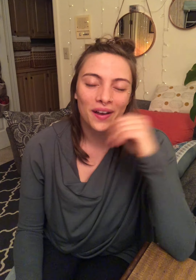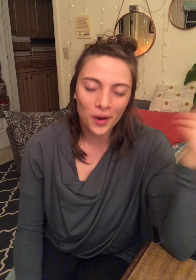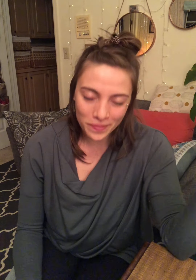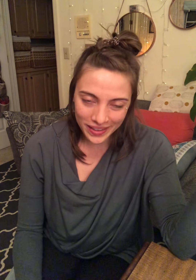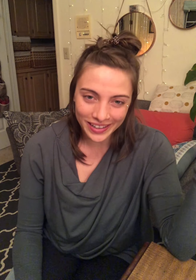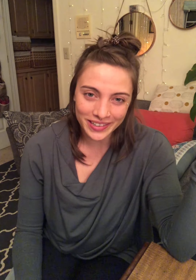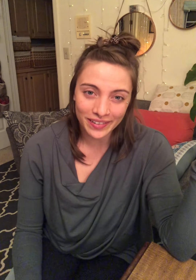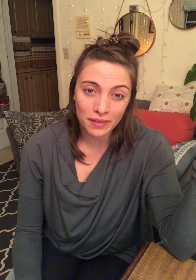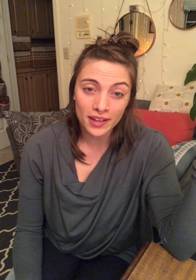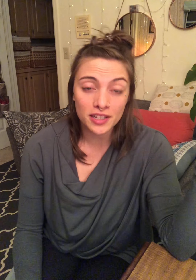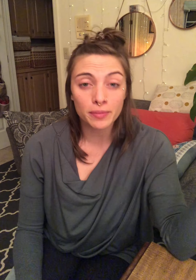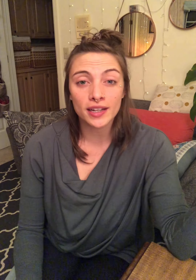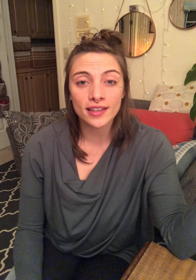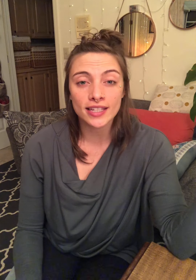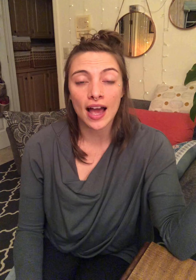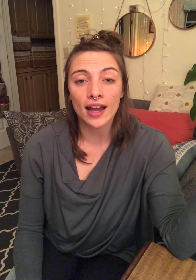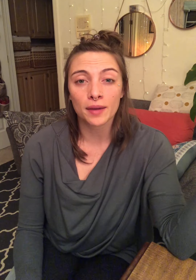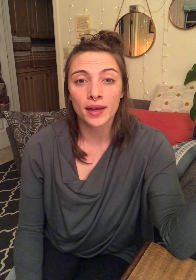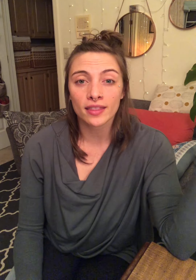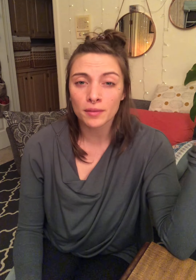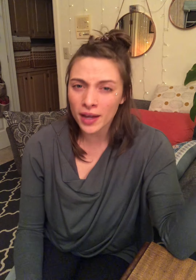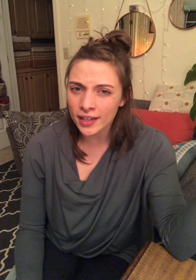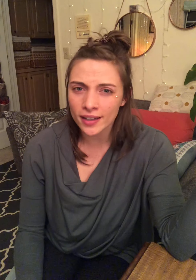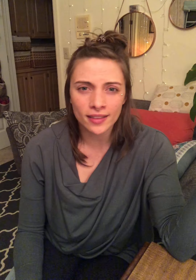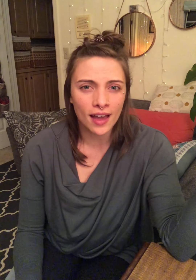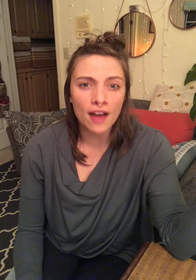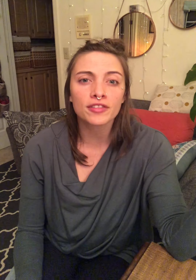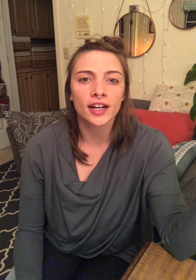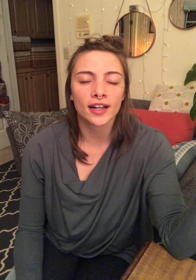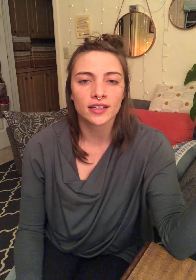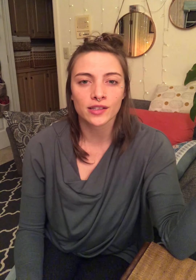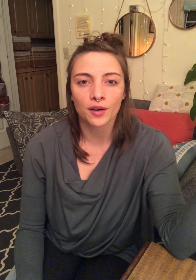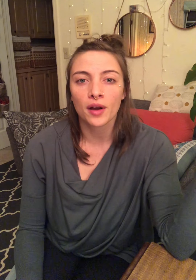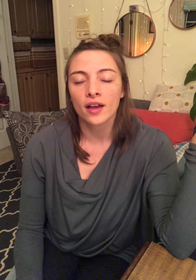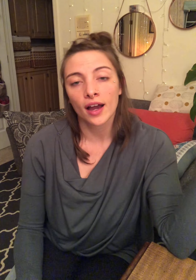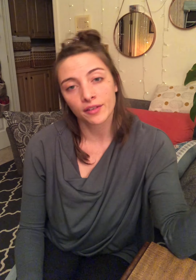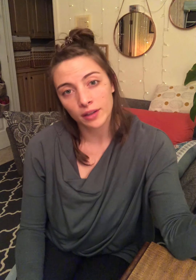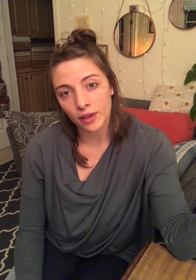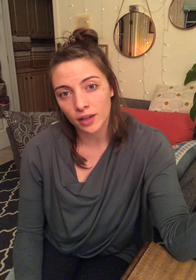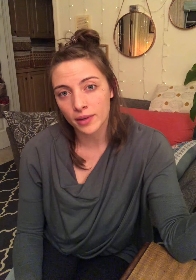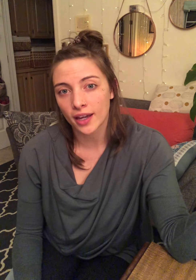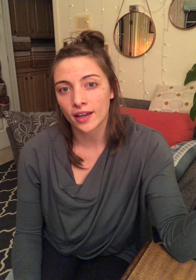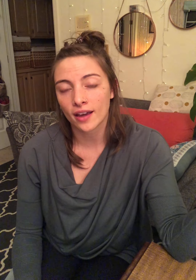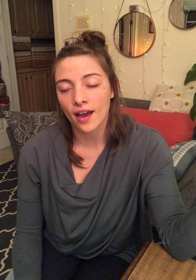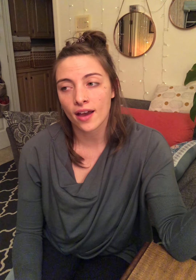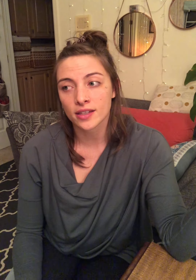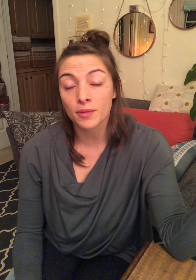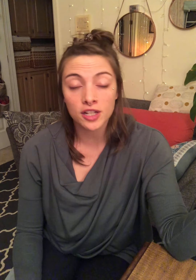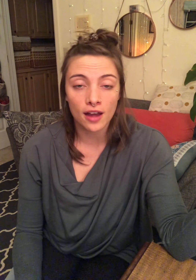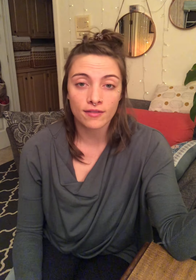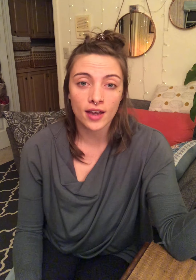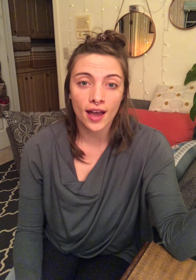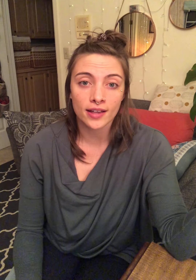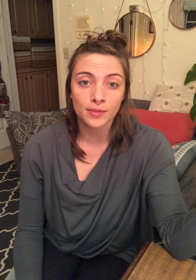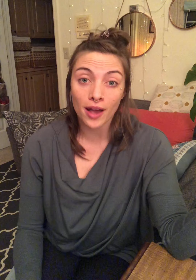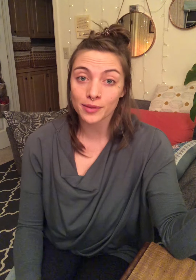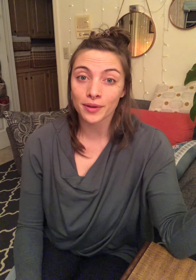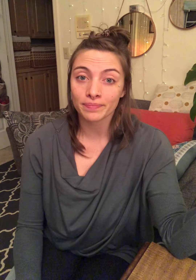hope that you're doing it because you're putting in the time and the money and the effort. And so I really want you to be getting as much out of it as possible.